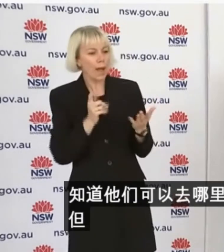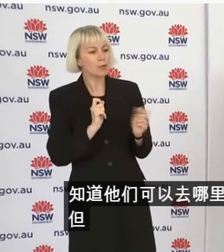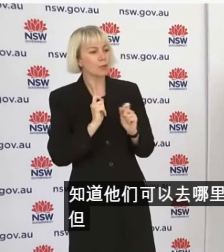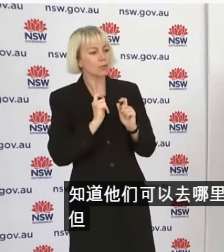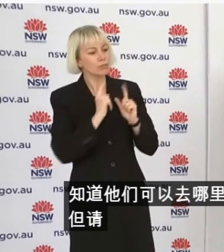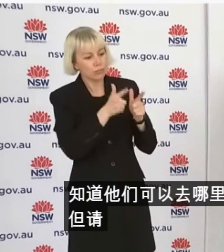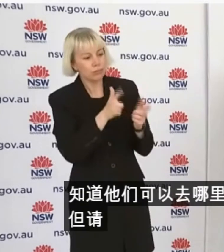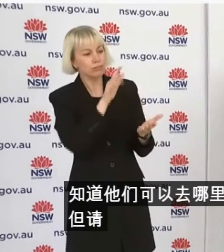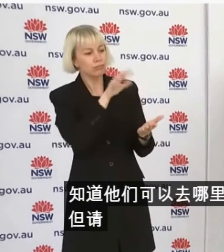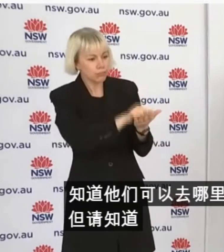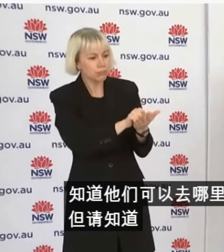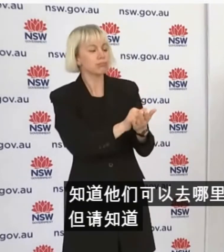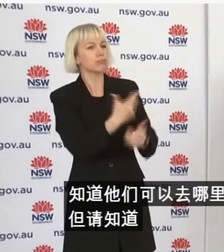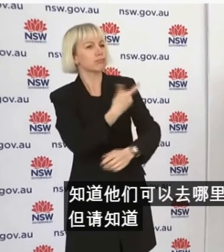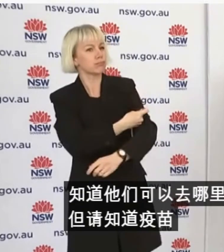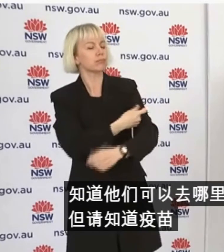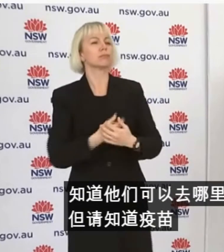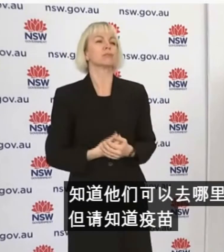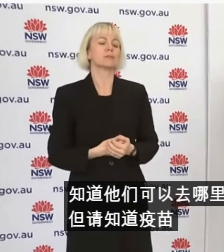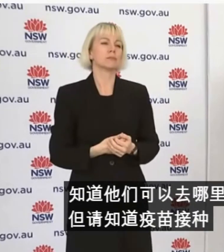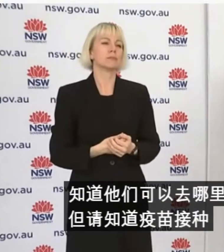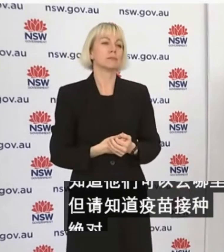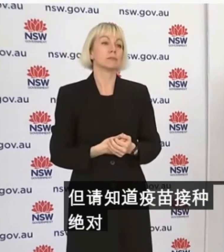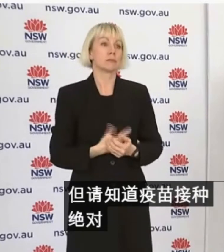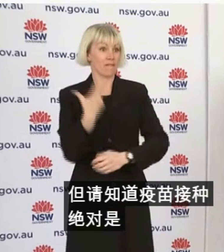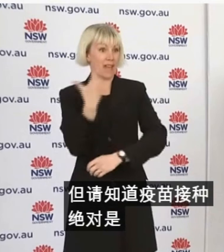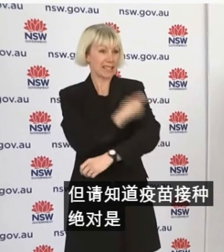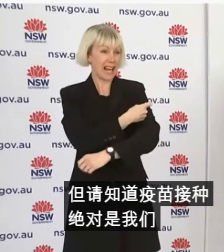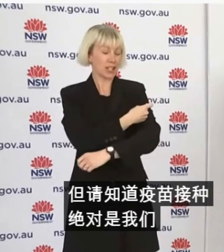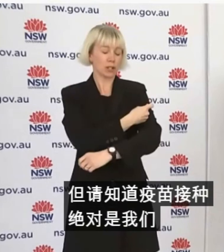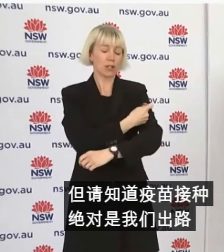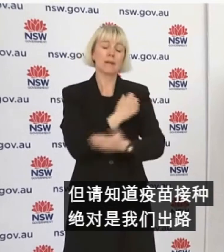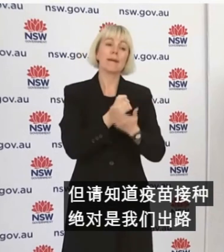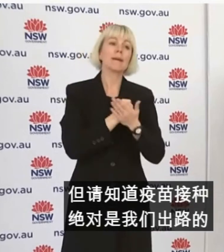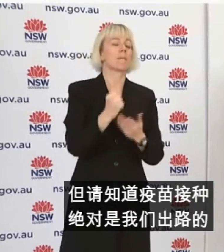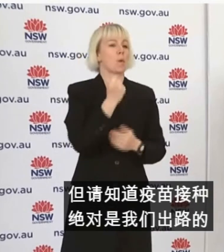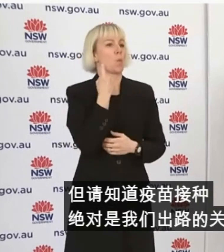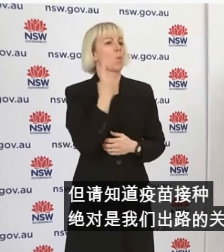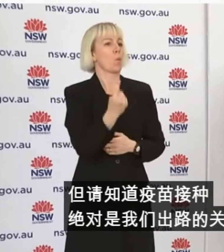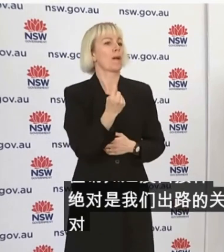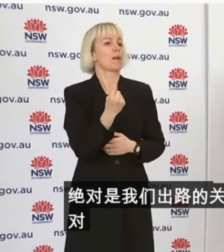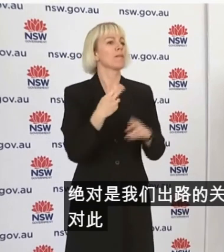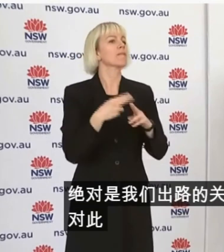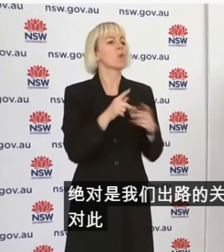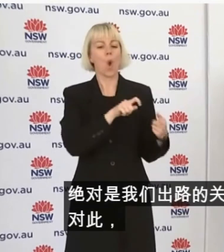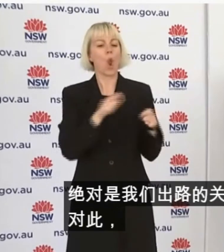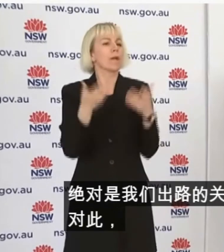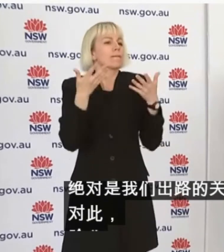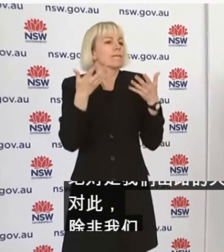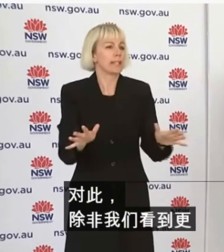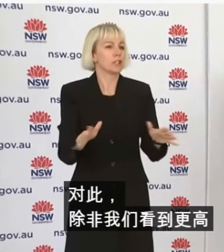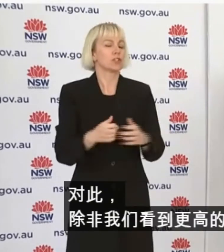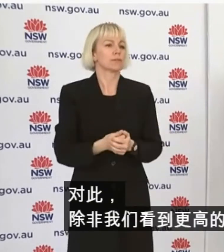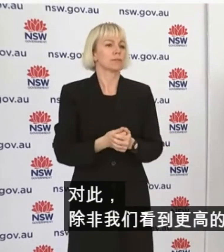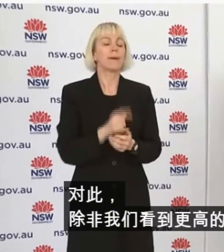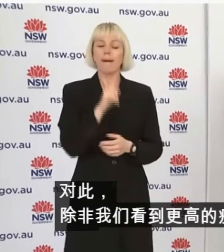But please know that vaccination is absolutely key to our way out of this. We will not get through this